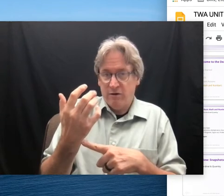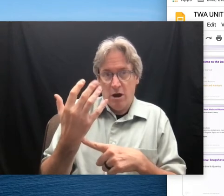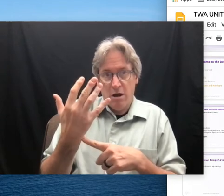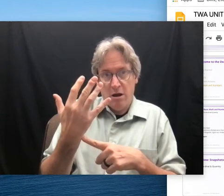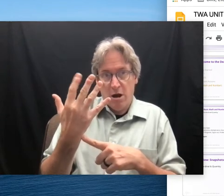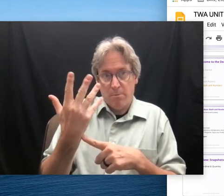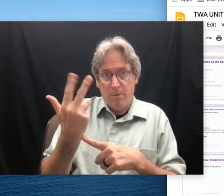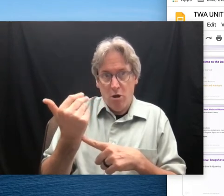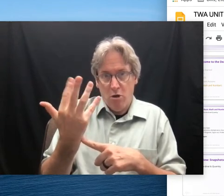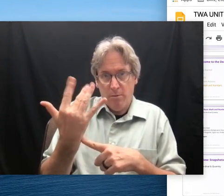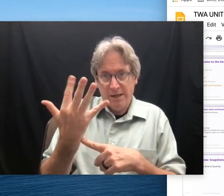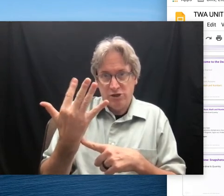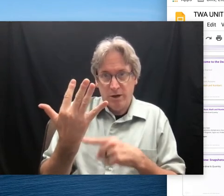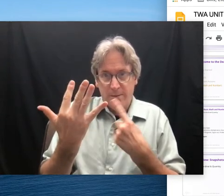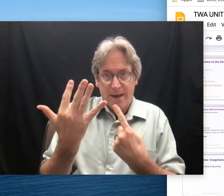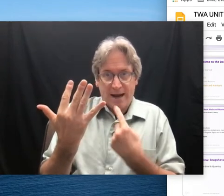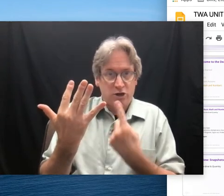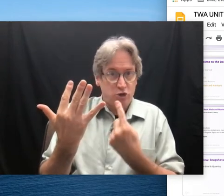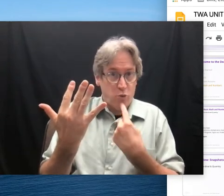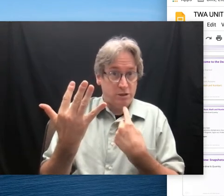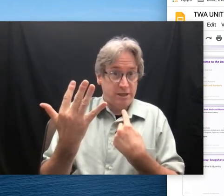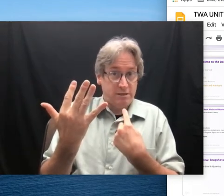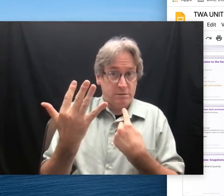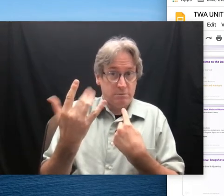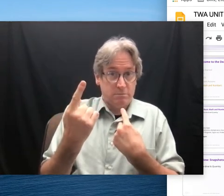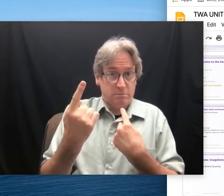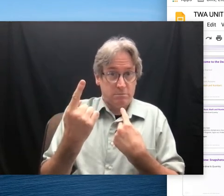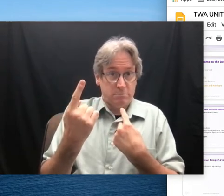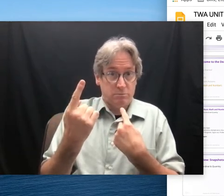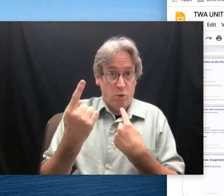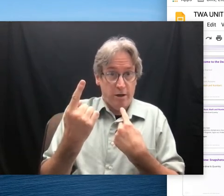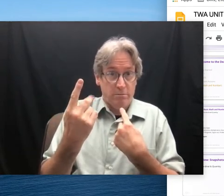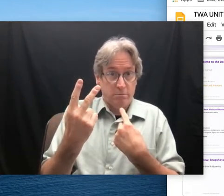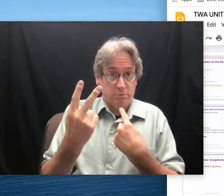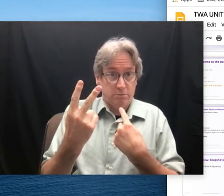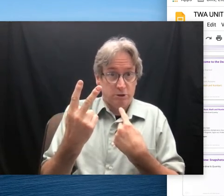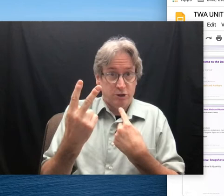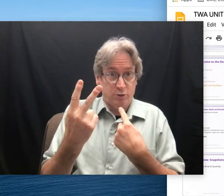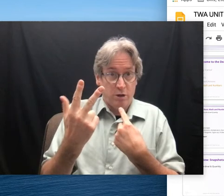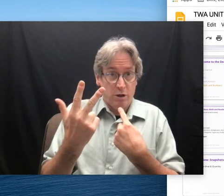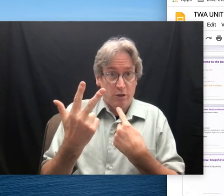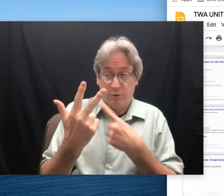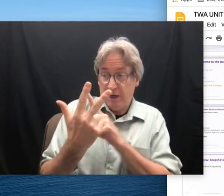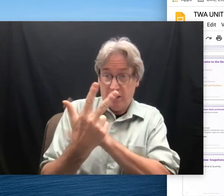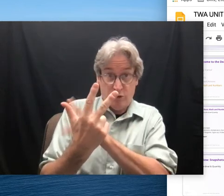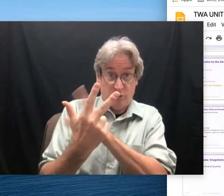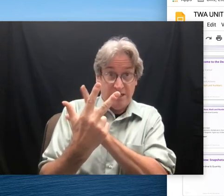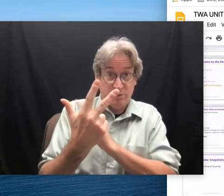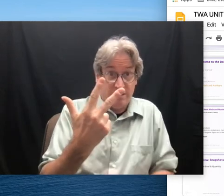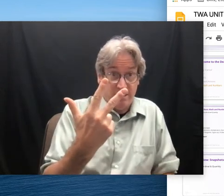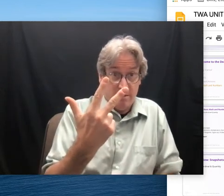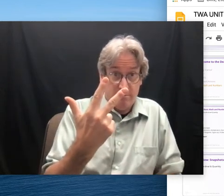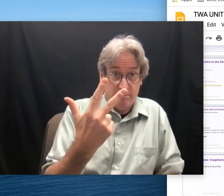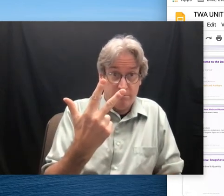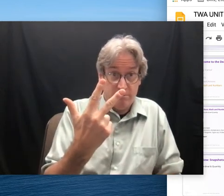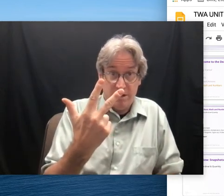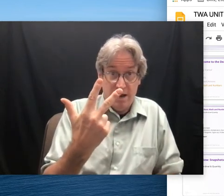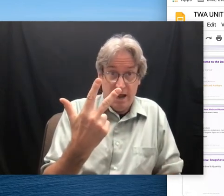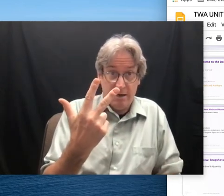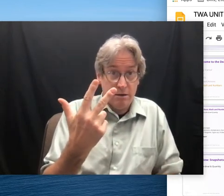5, our palm is going to be back towards us. 1, 2, 3. 3 is with the